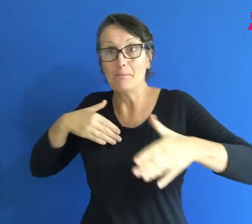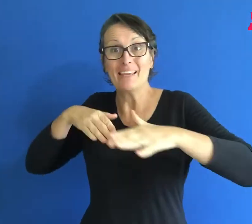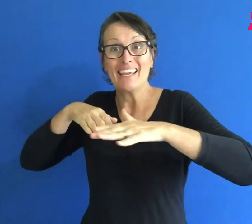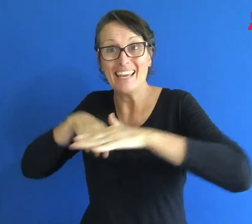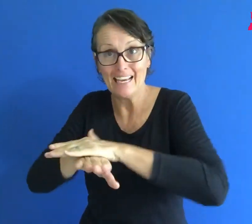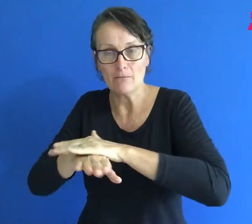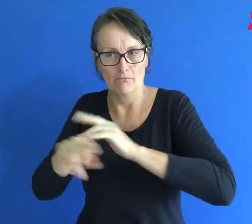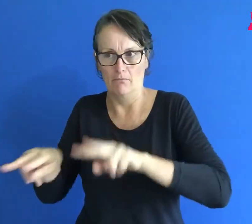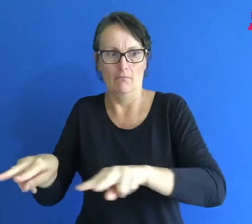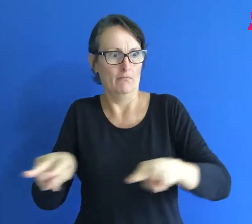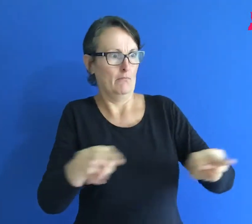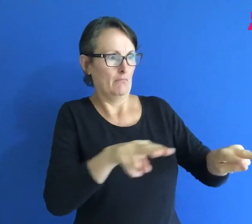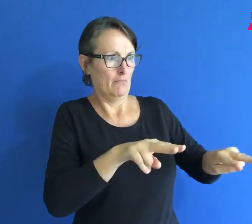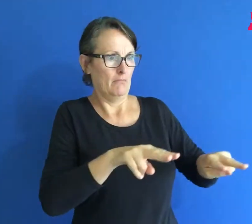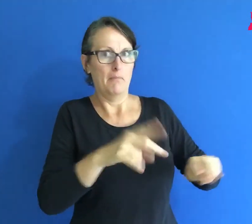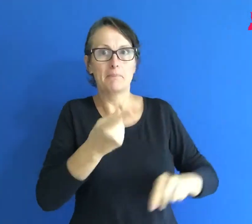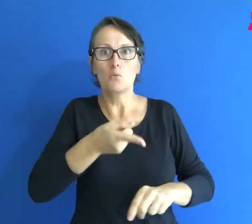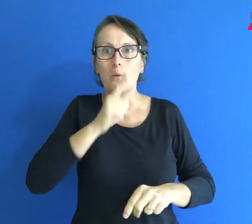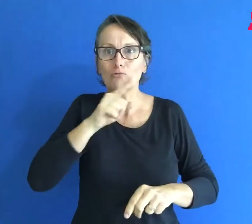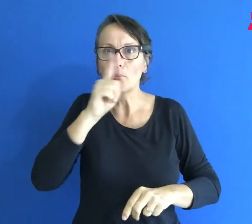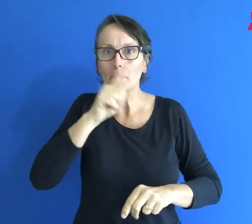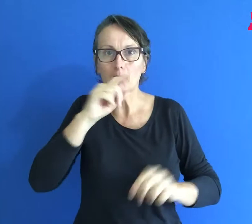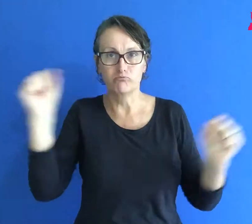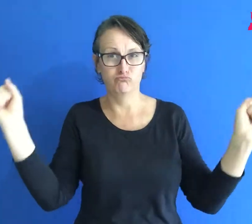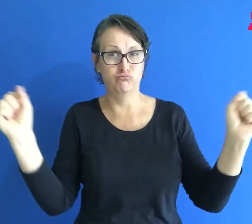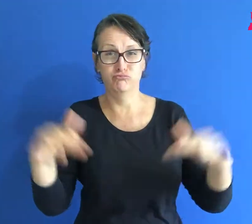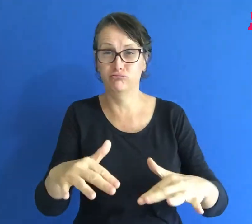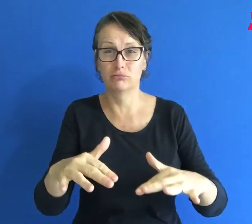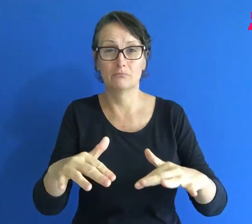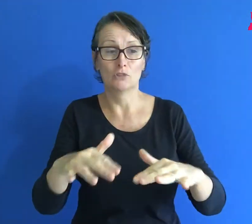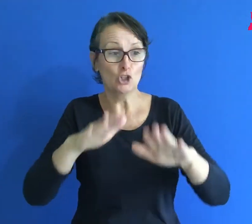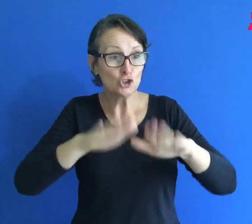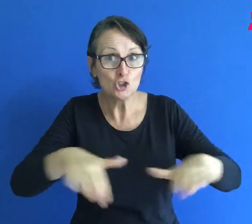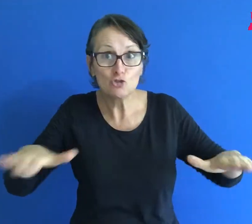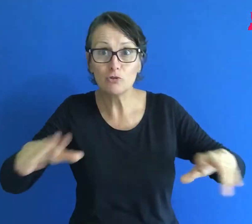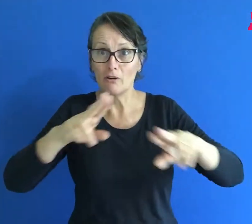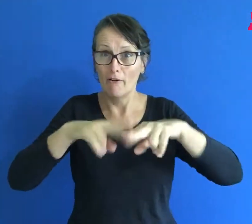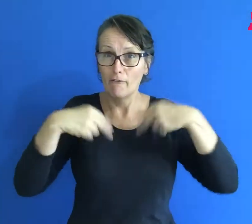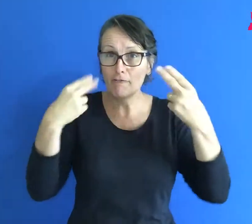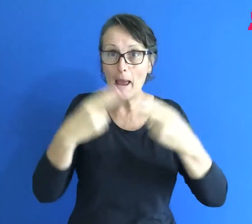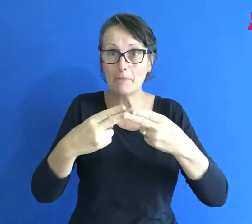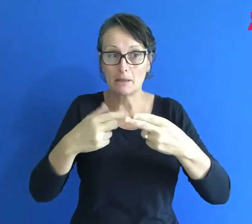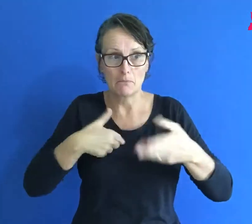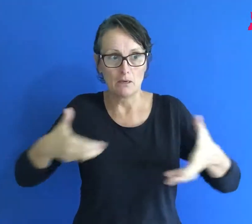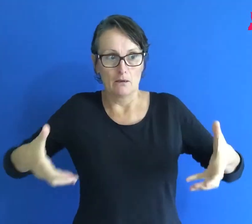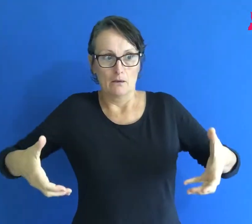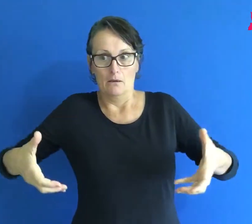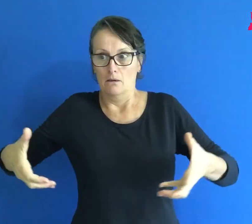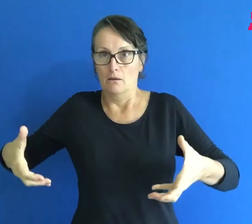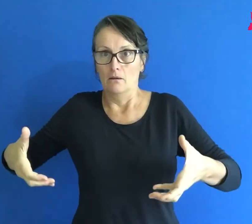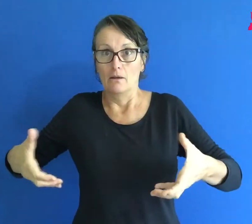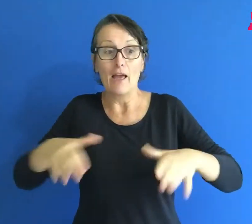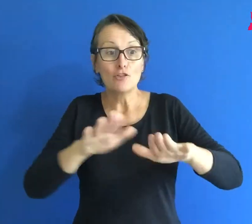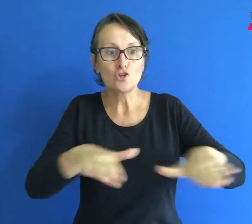fire station that have all taken shelter there. Kids, families, and I walked in with this box, and you saw all these little kids, their heads lifted up, and they